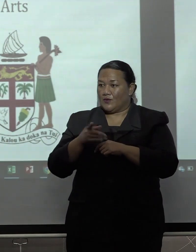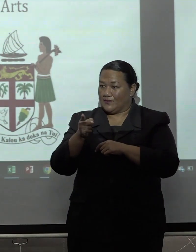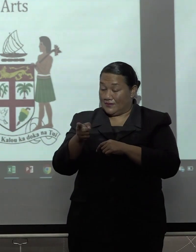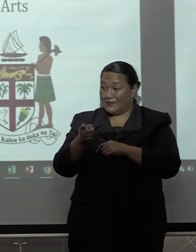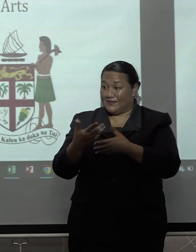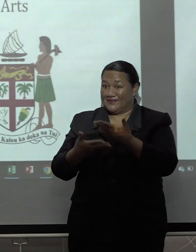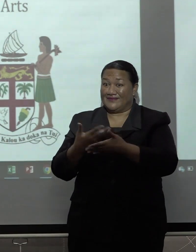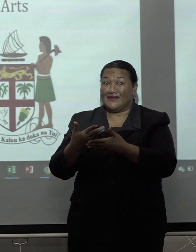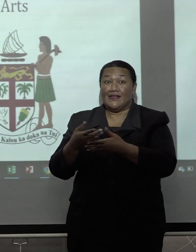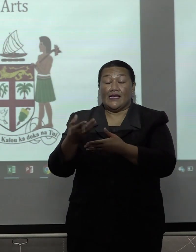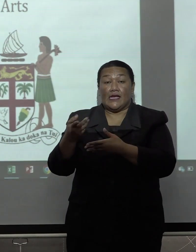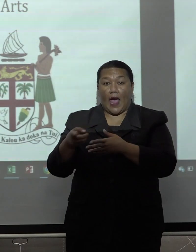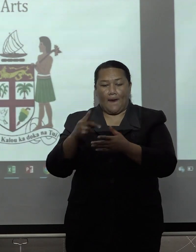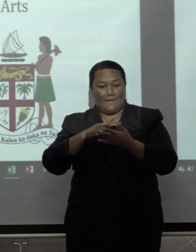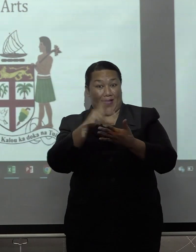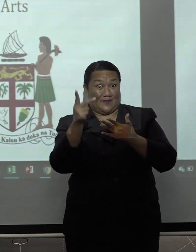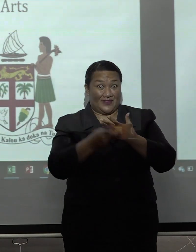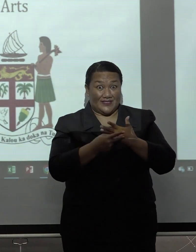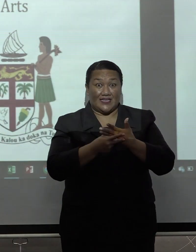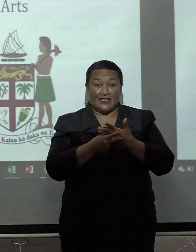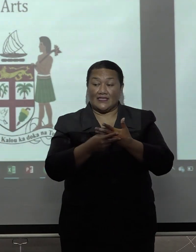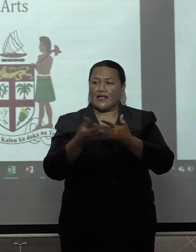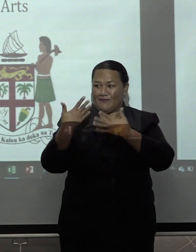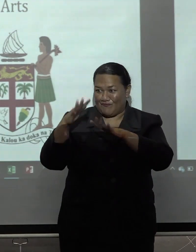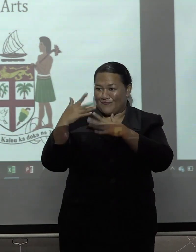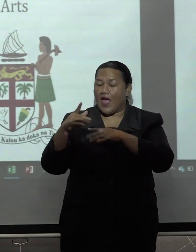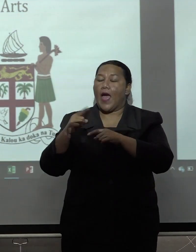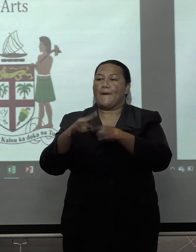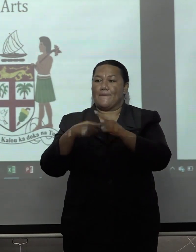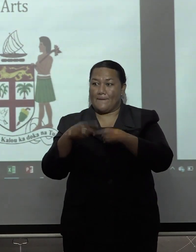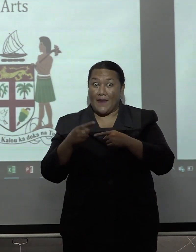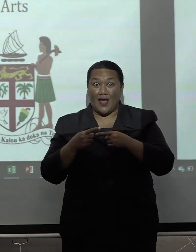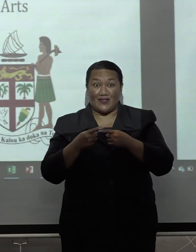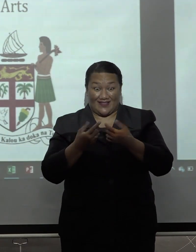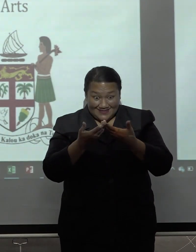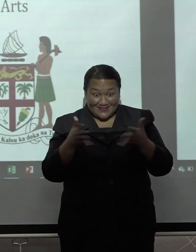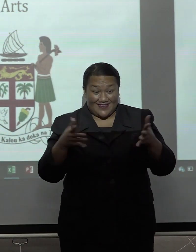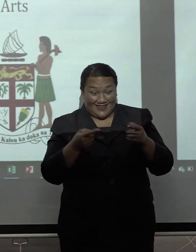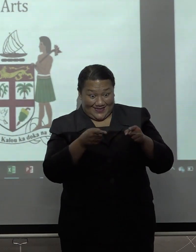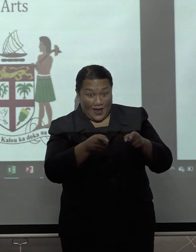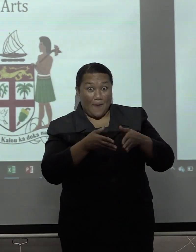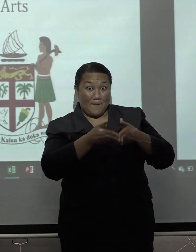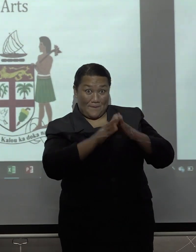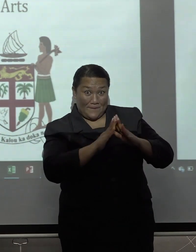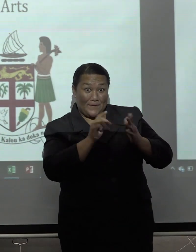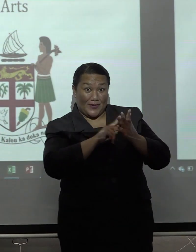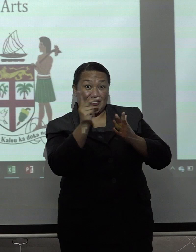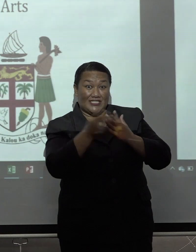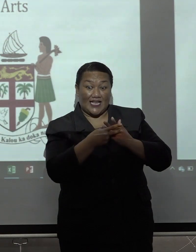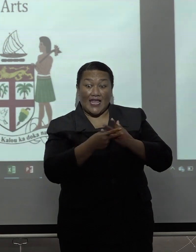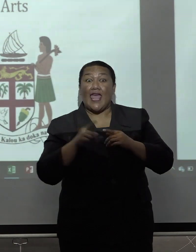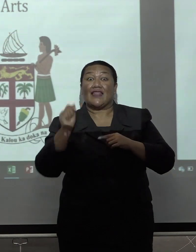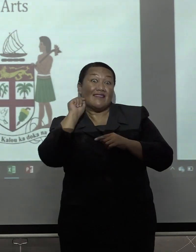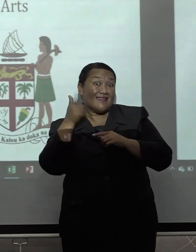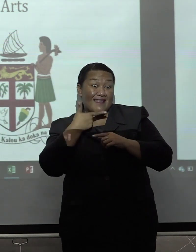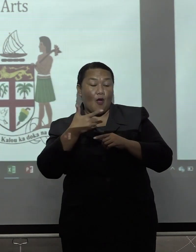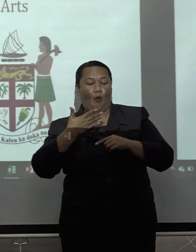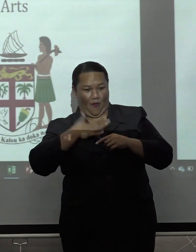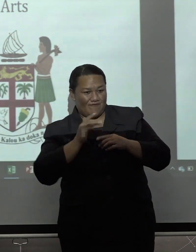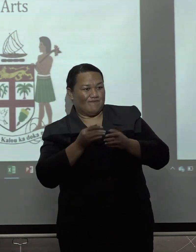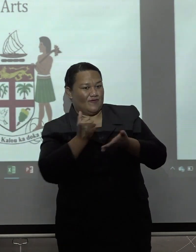this great project and a great initiative, and Telecom Fiji looks forward to making this a success for the benefit